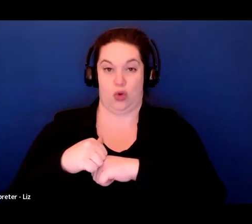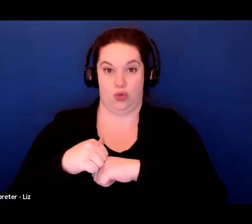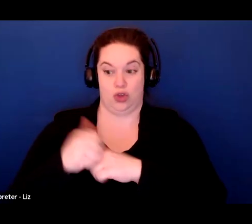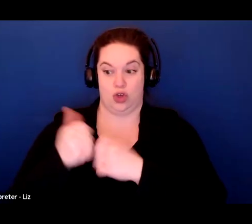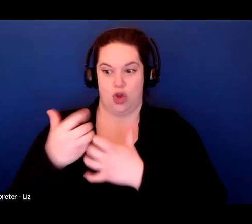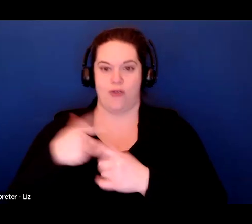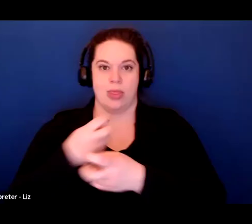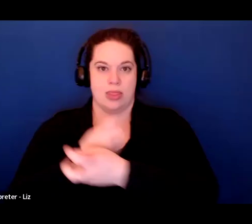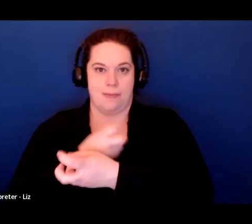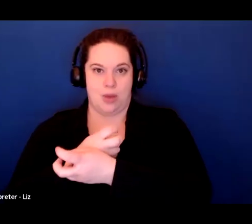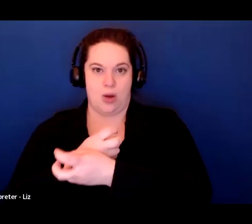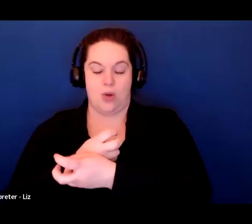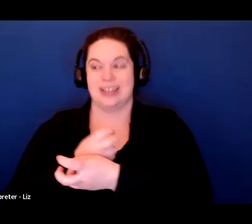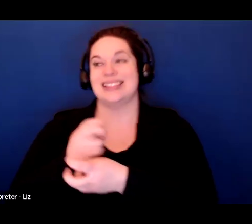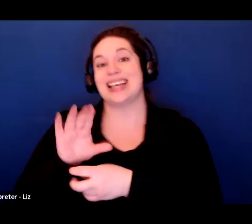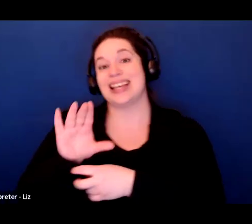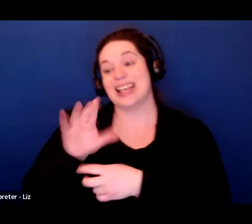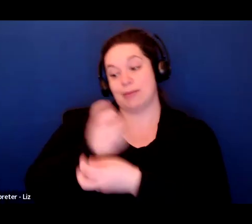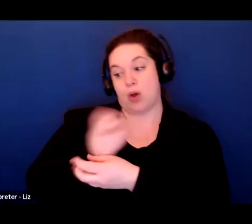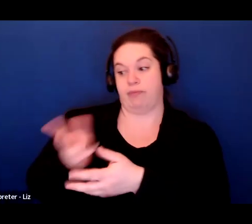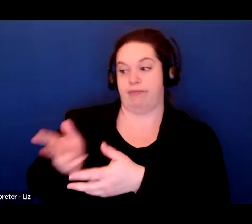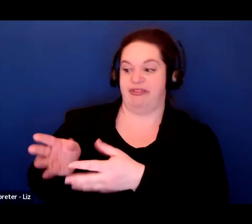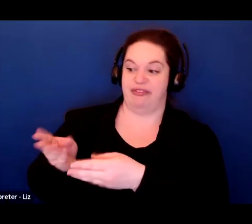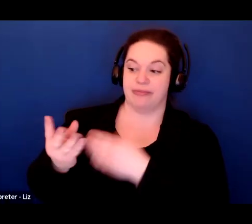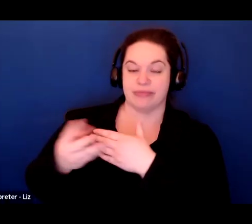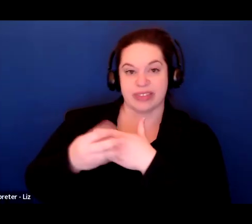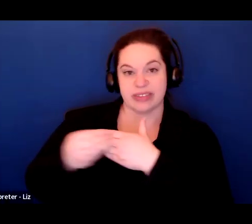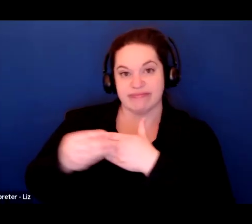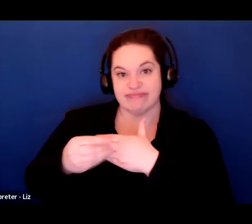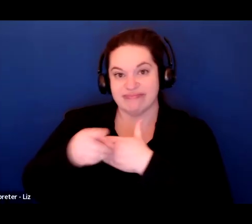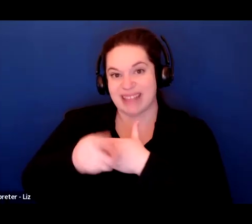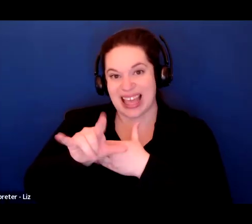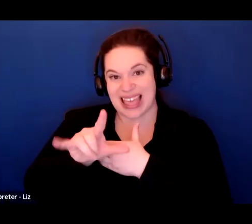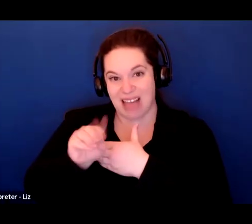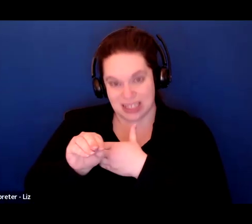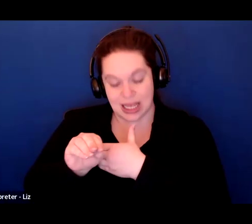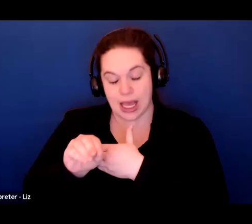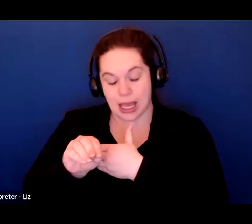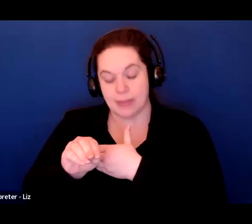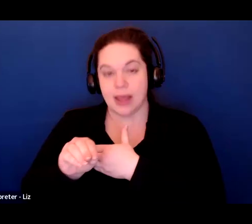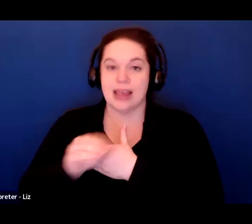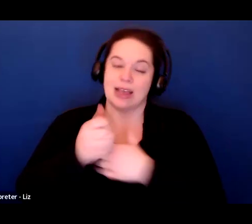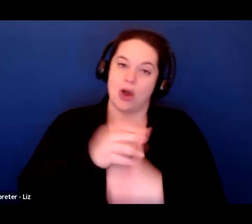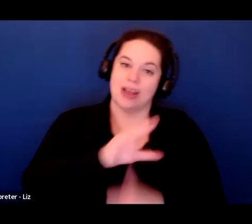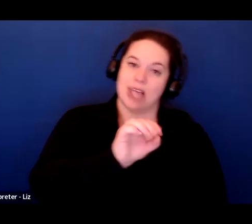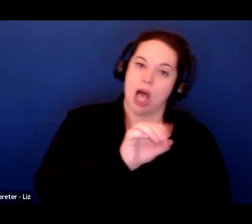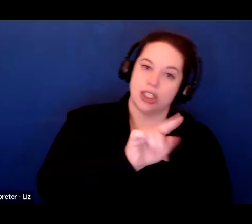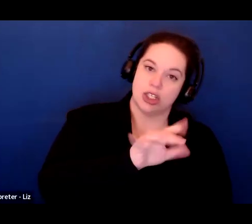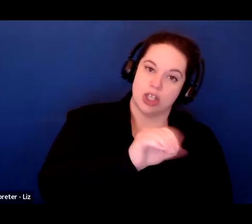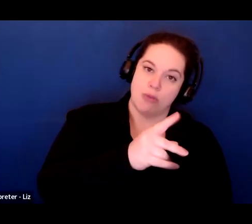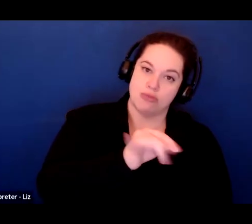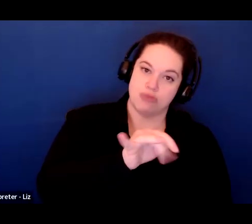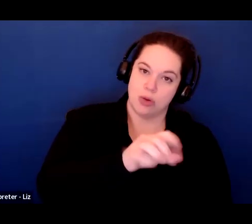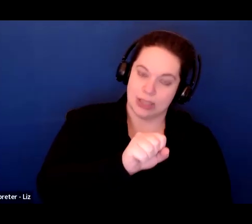and you get osteoporosis, but you can also get kidney stones, or sometimes it just the urine crystallizes in there. So you need to keep